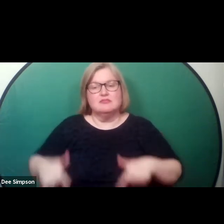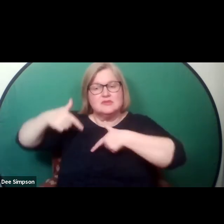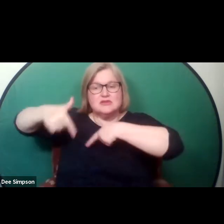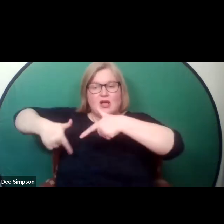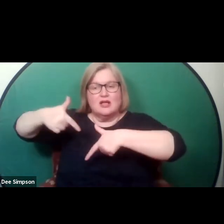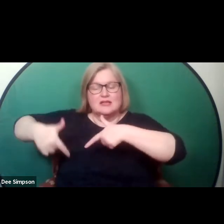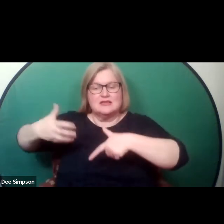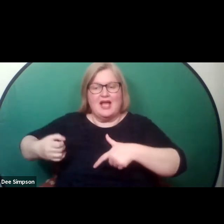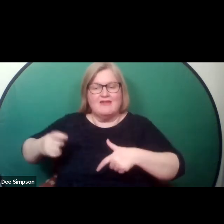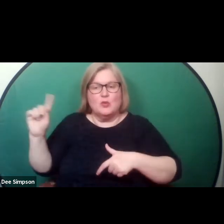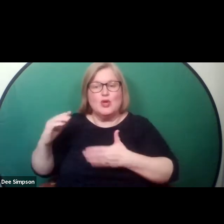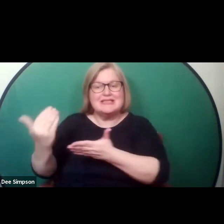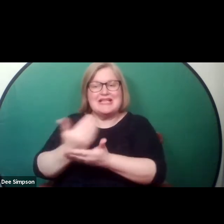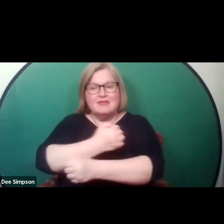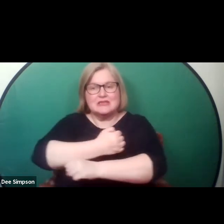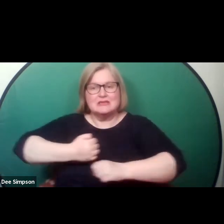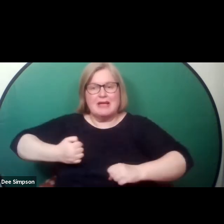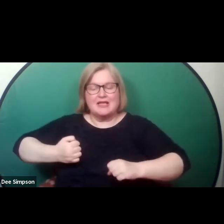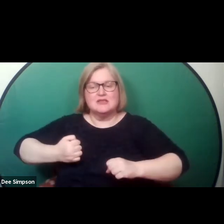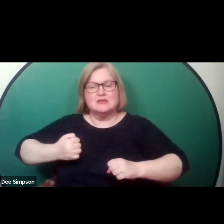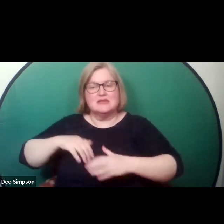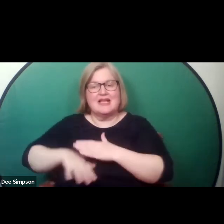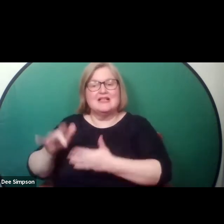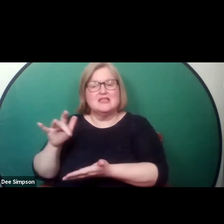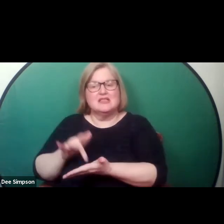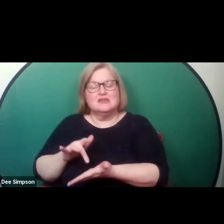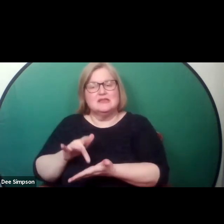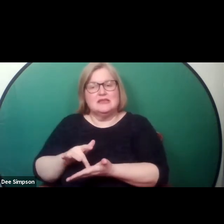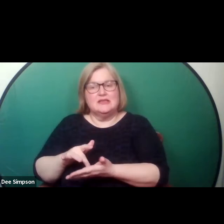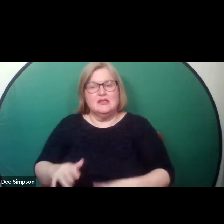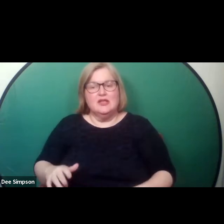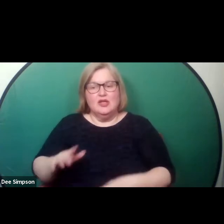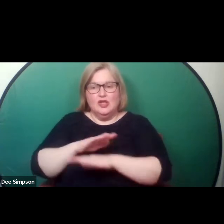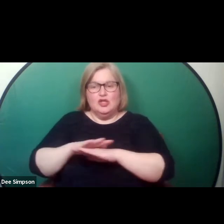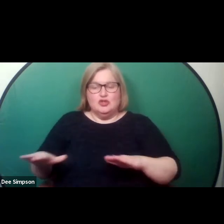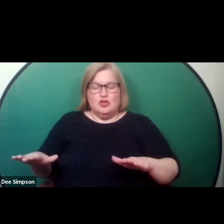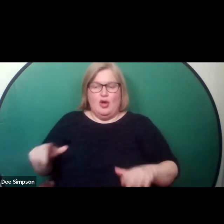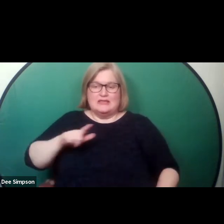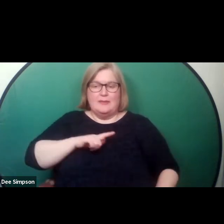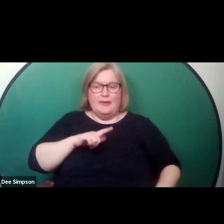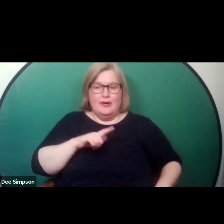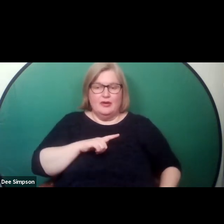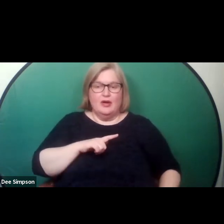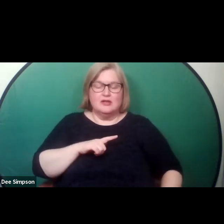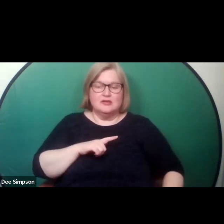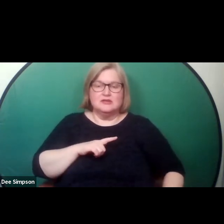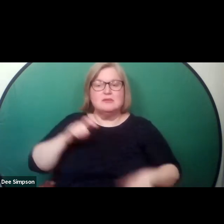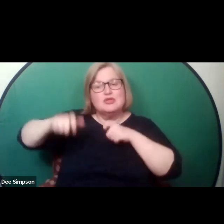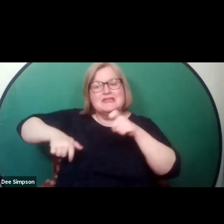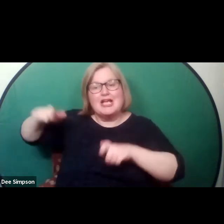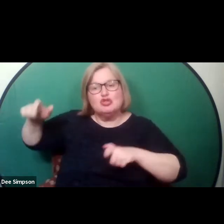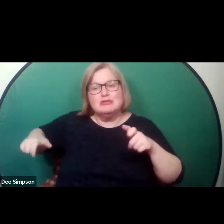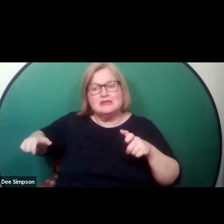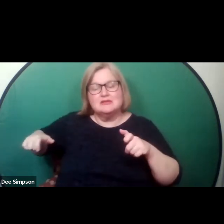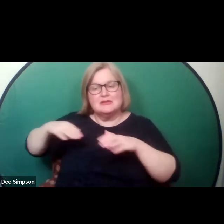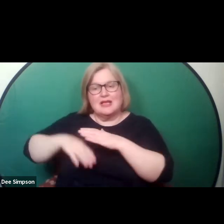have a safe space in the city, but not at the expense of pedestrians